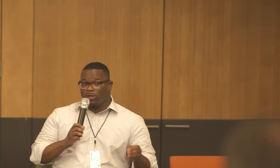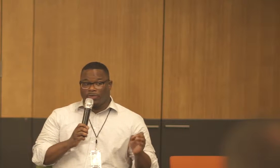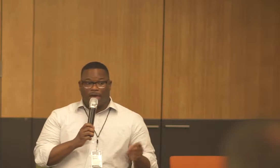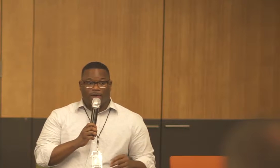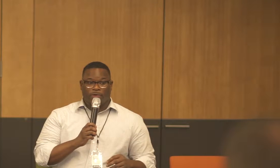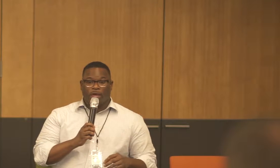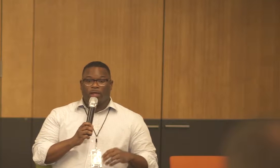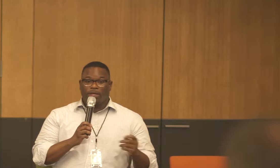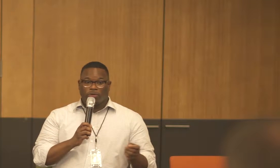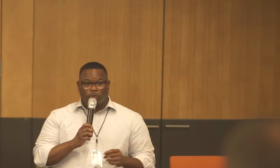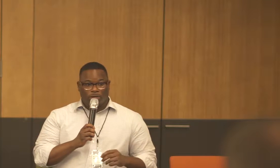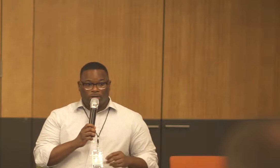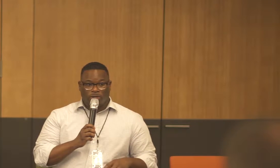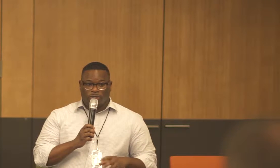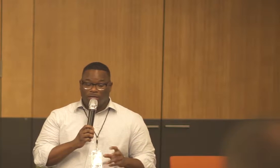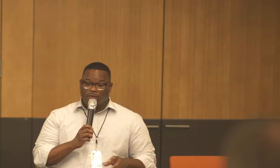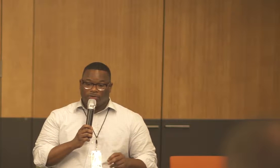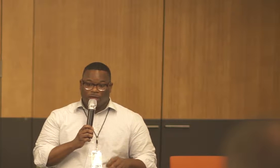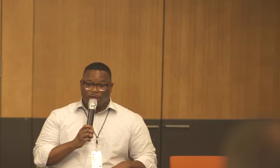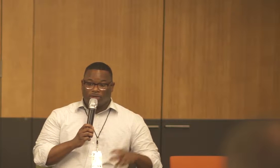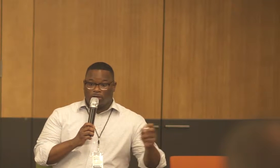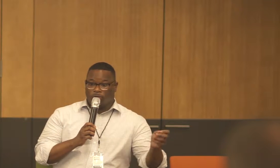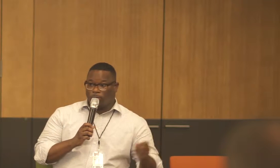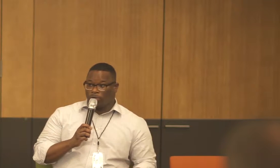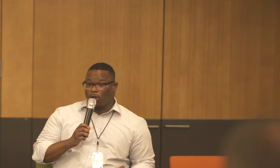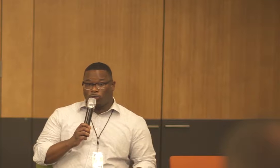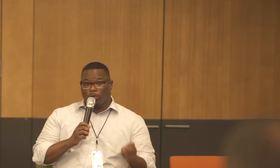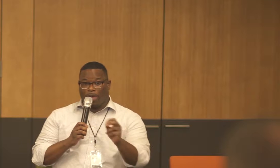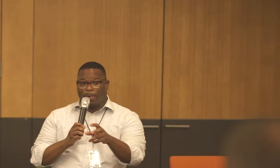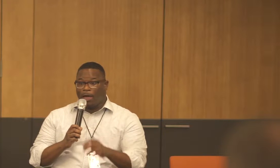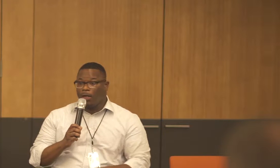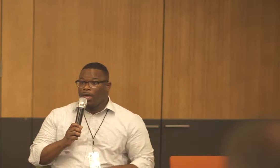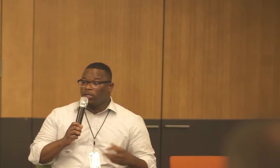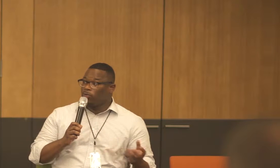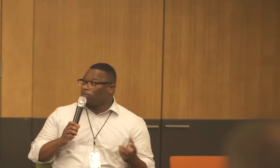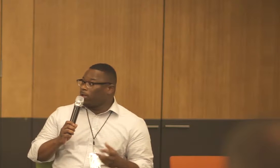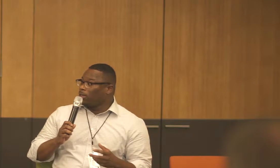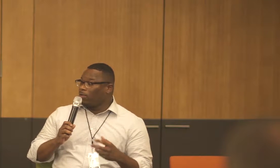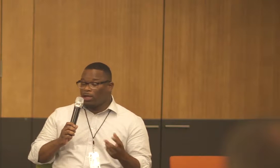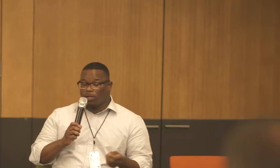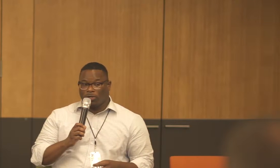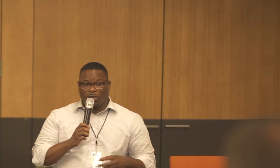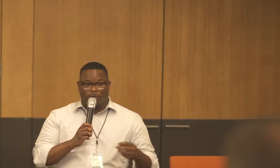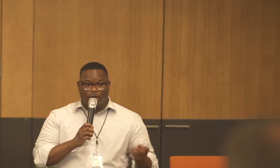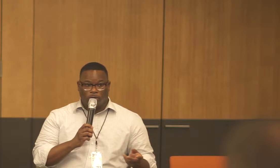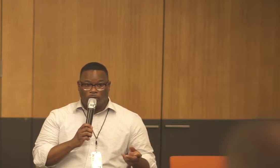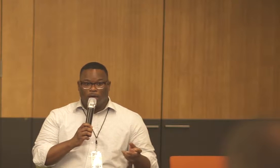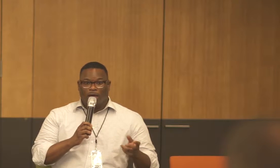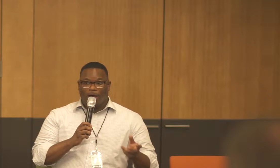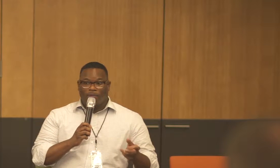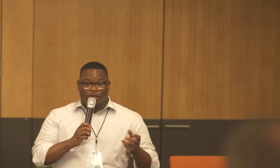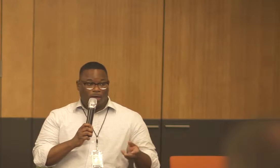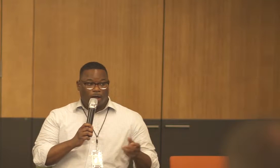been fortunate enough to have leaders of organizations leave, say, a Salesforce and go to a PayPal and sort of bring the recognition and the